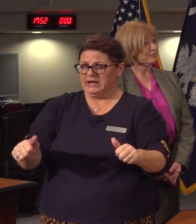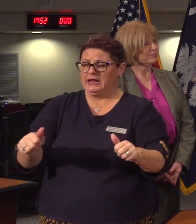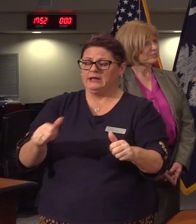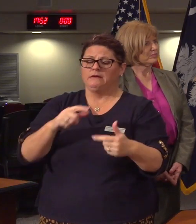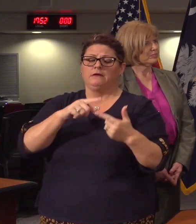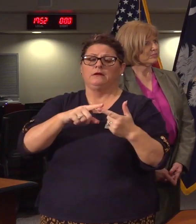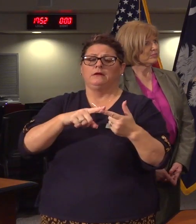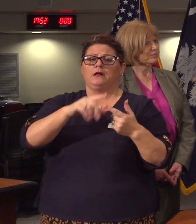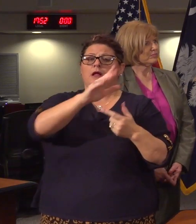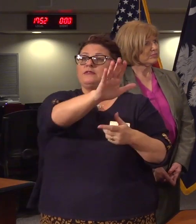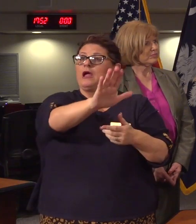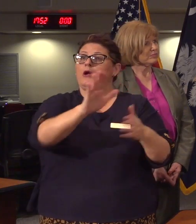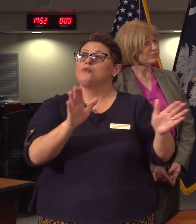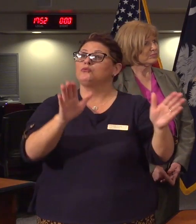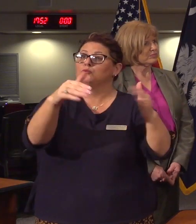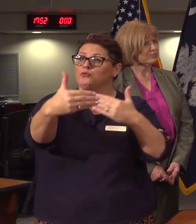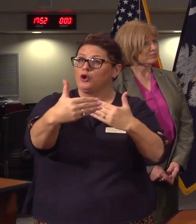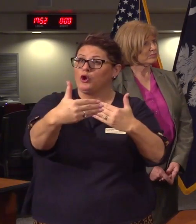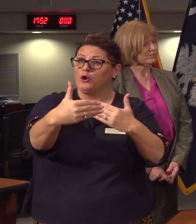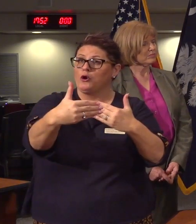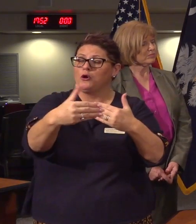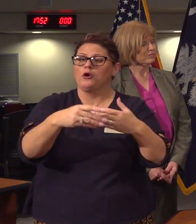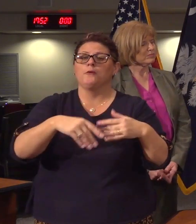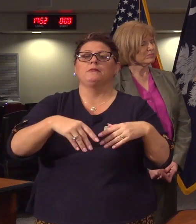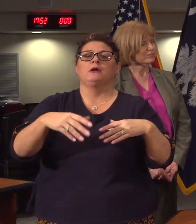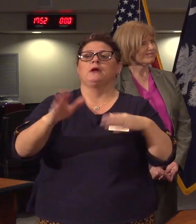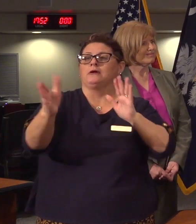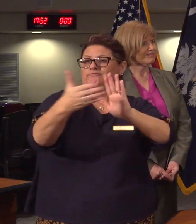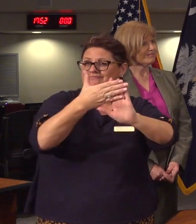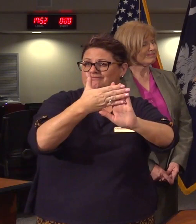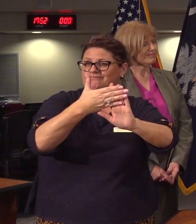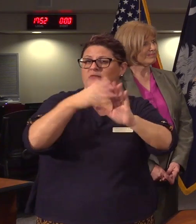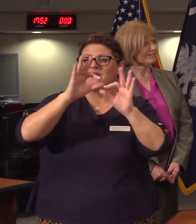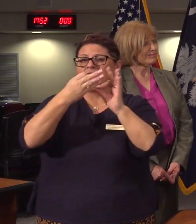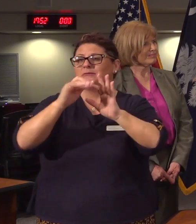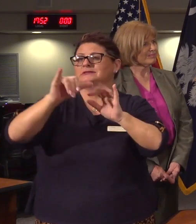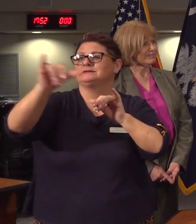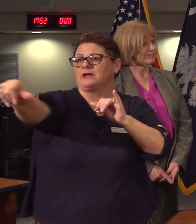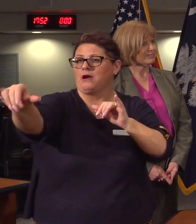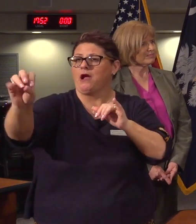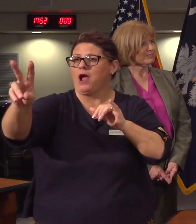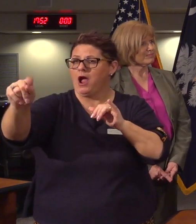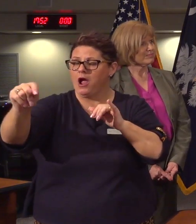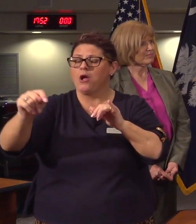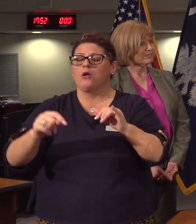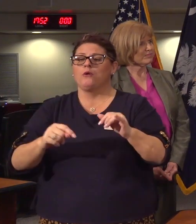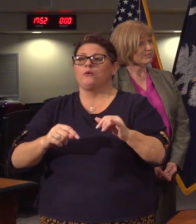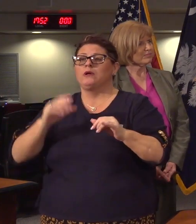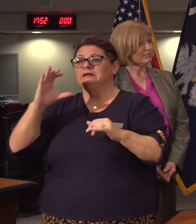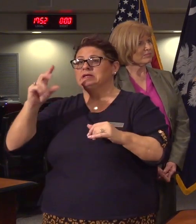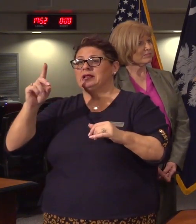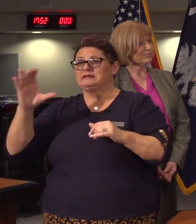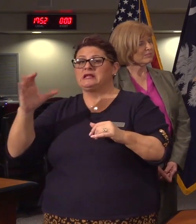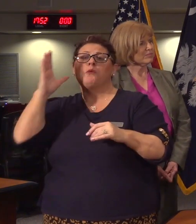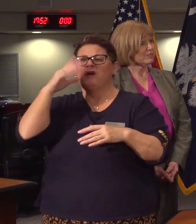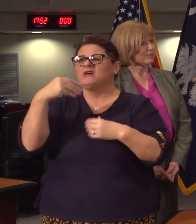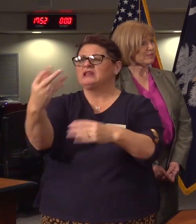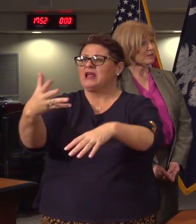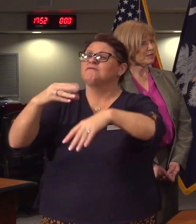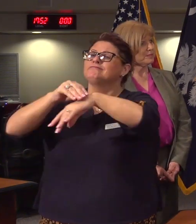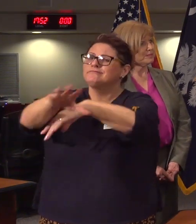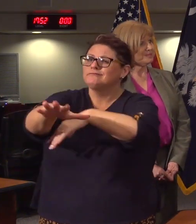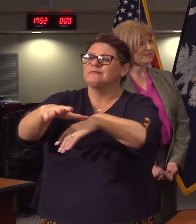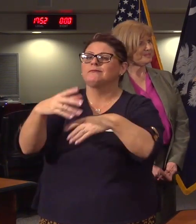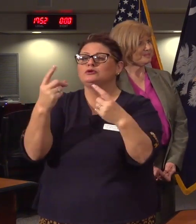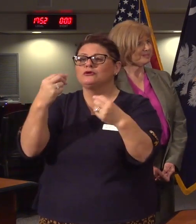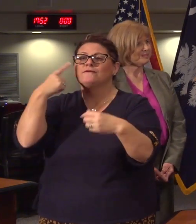be in a room away from the rest of their family members, and there are instructions for what family members can do to help provide care, to provide